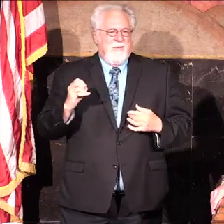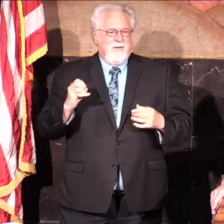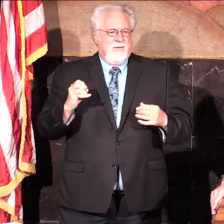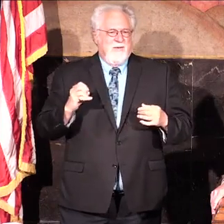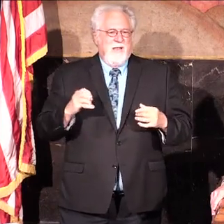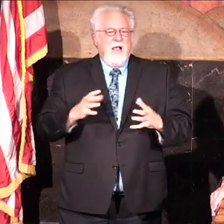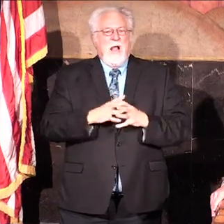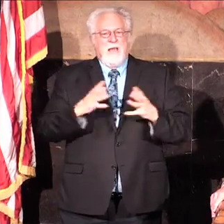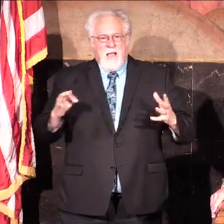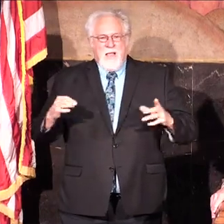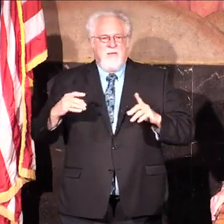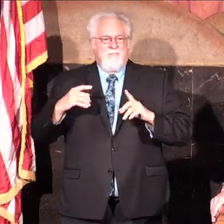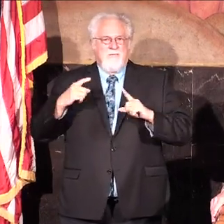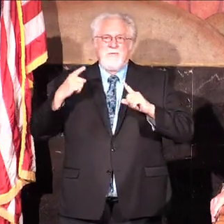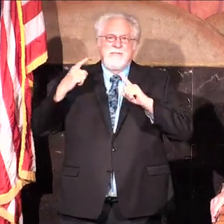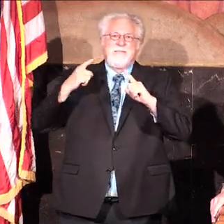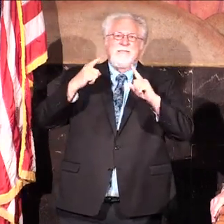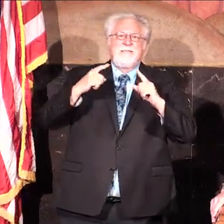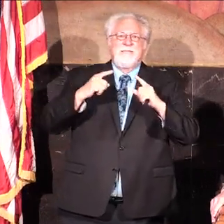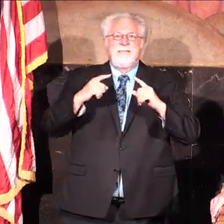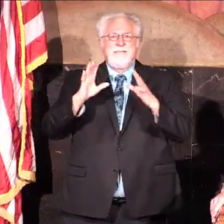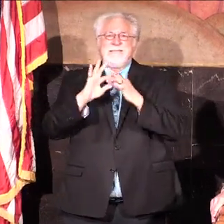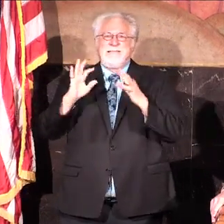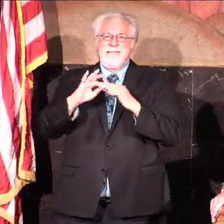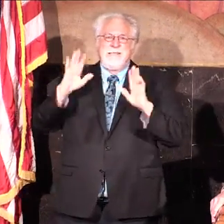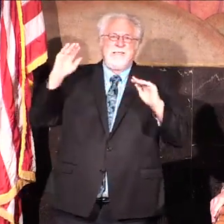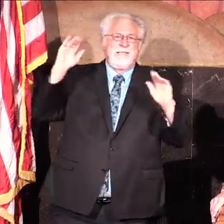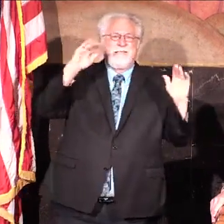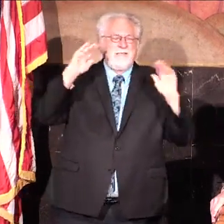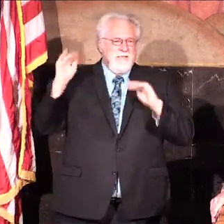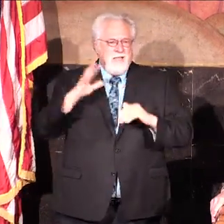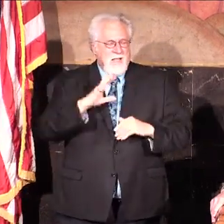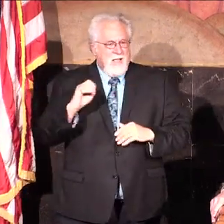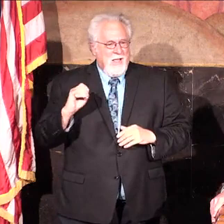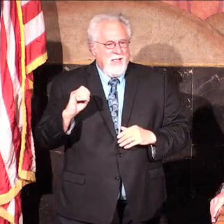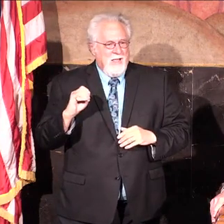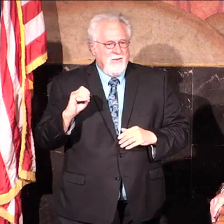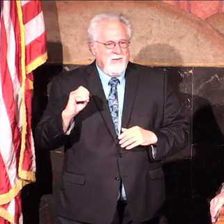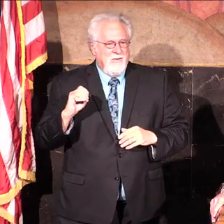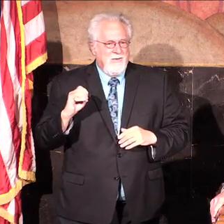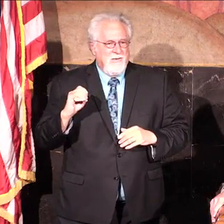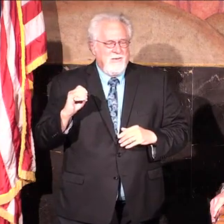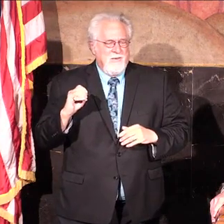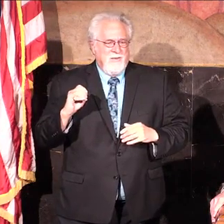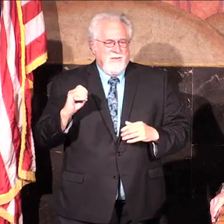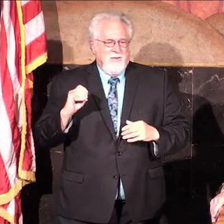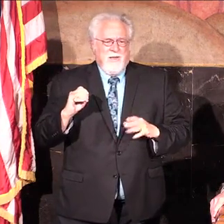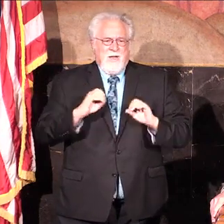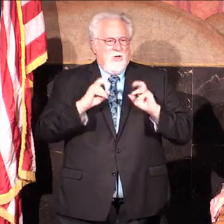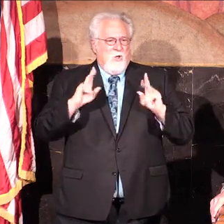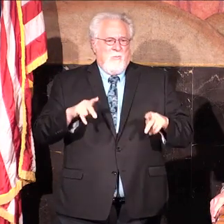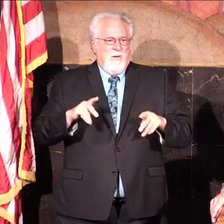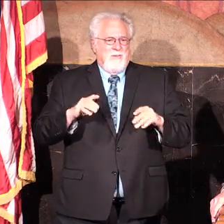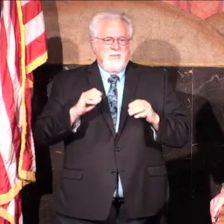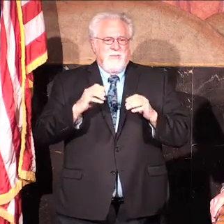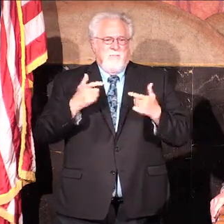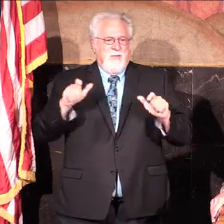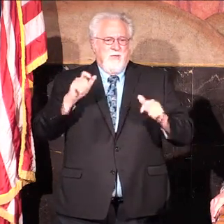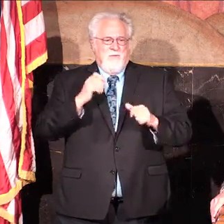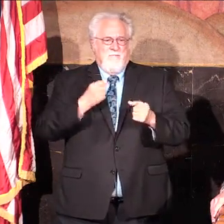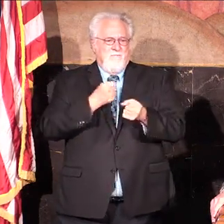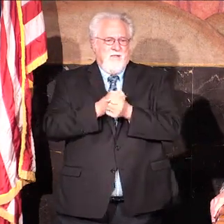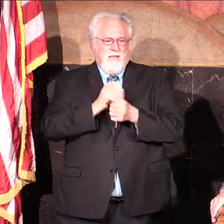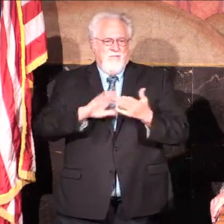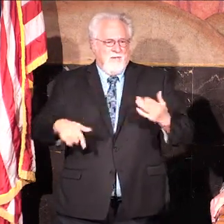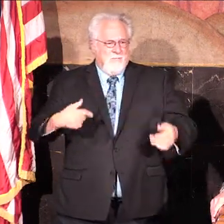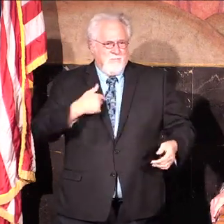lot of aspirational statements being made, and you know, nobody's a bigger fan than I am,